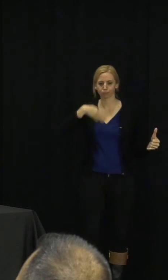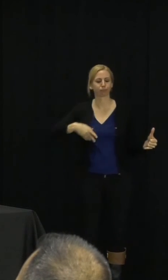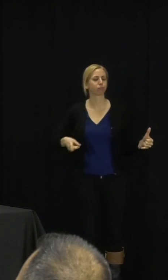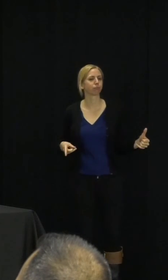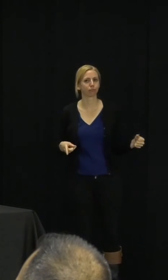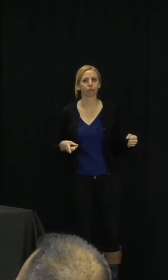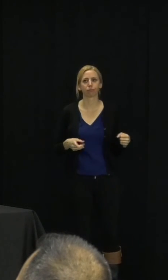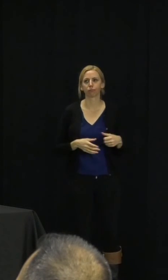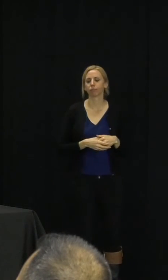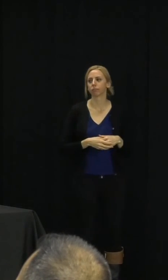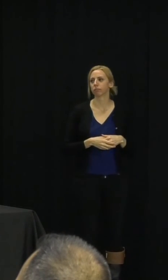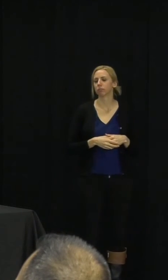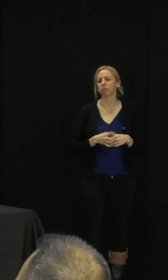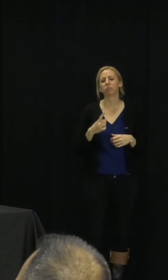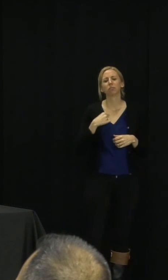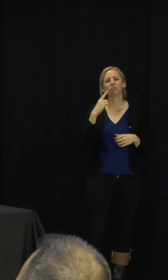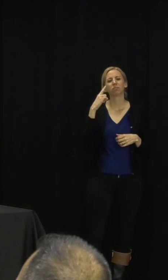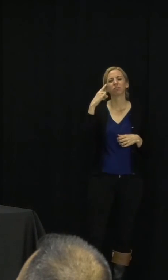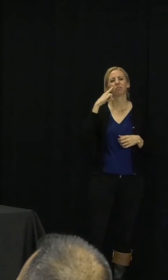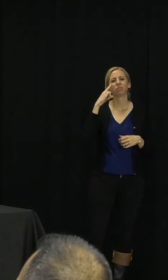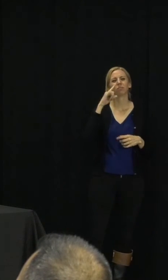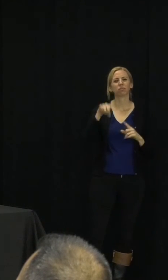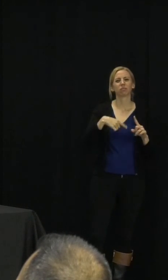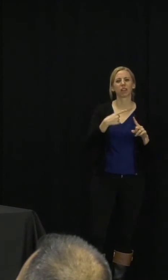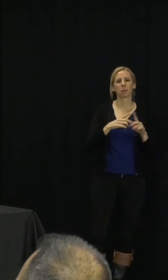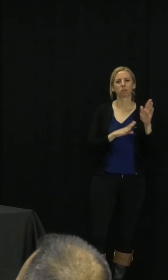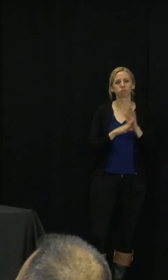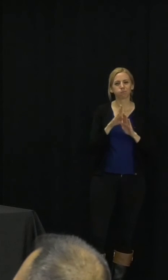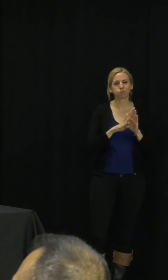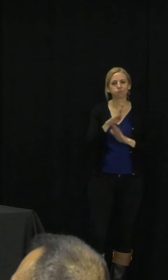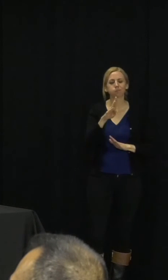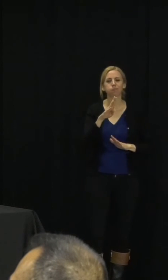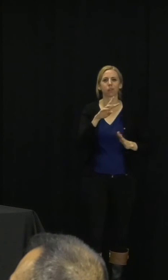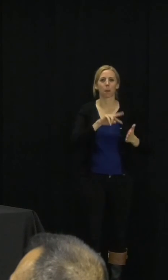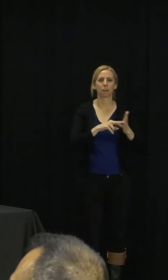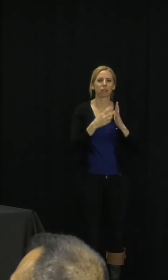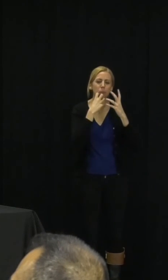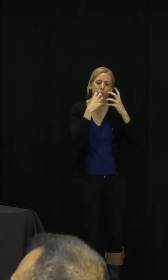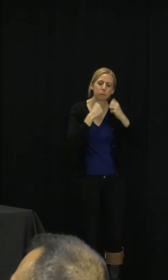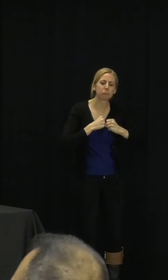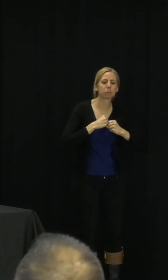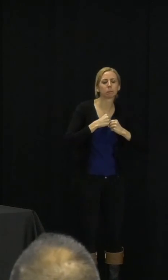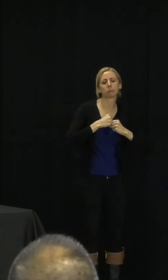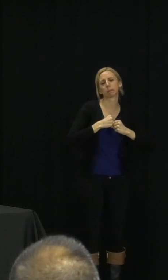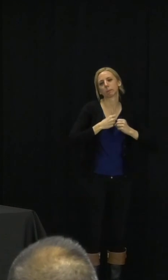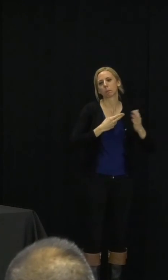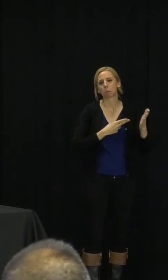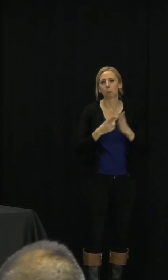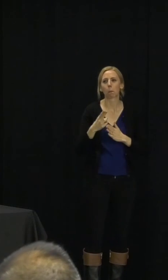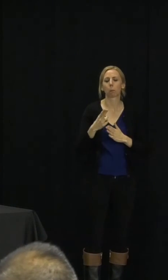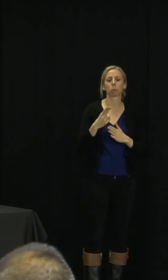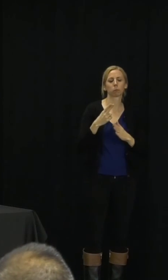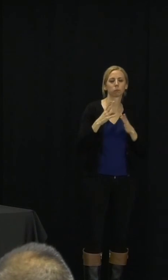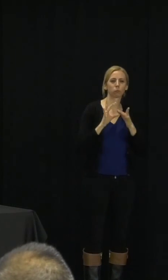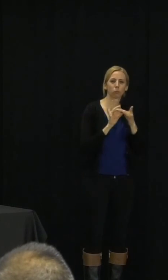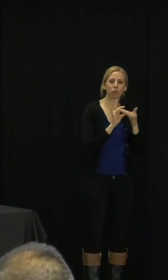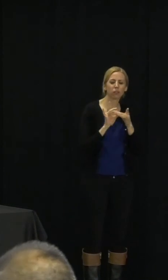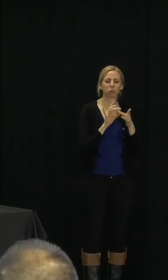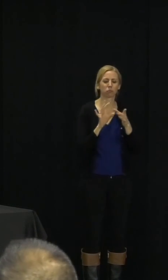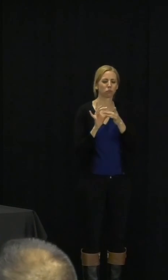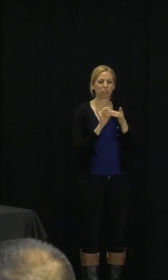in education. It would encompass a lot of the research that is now emerging on the health benefits of being in